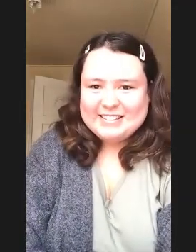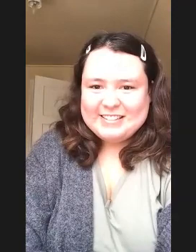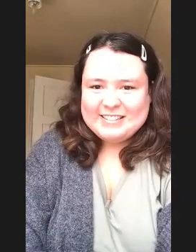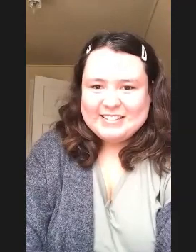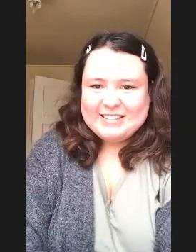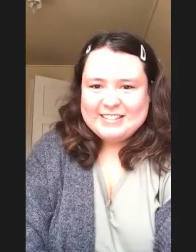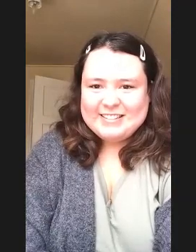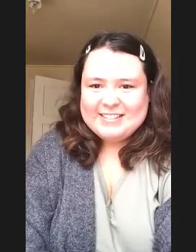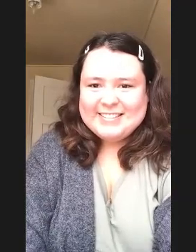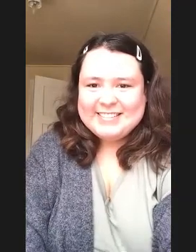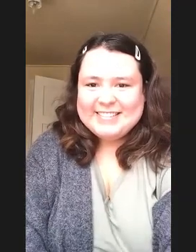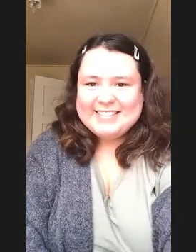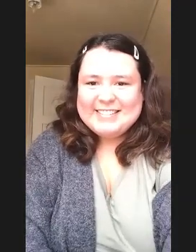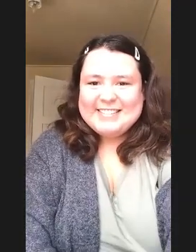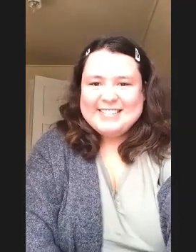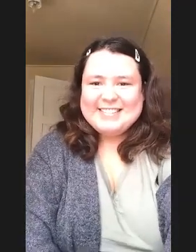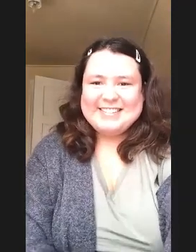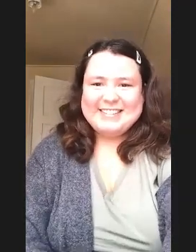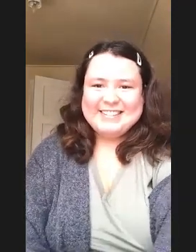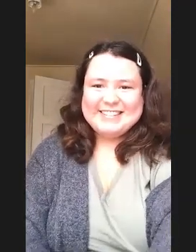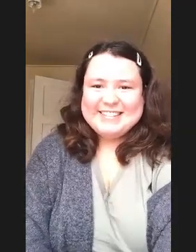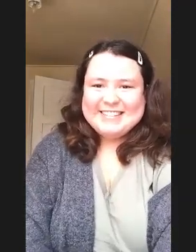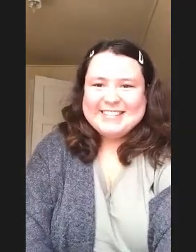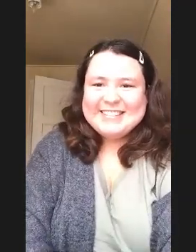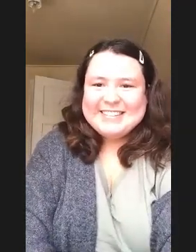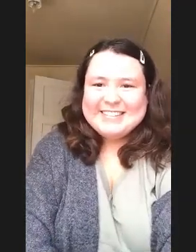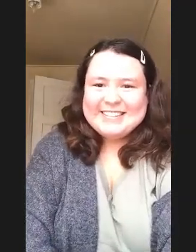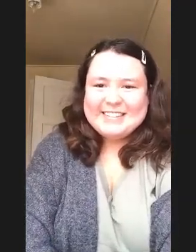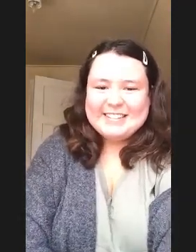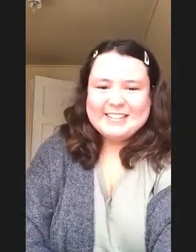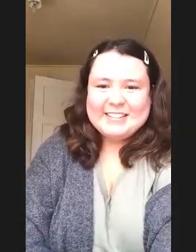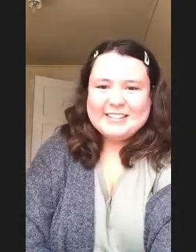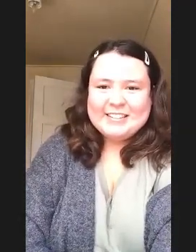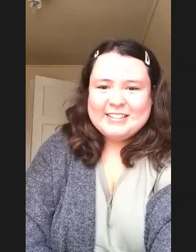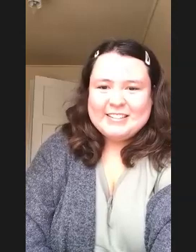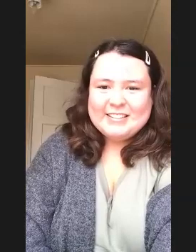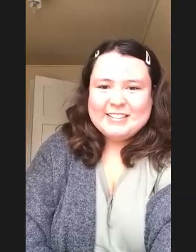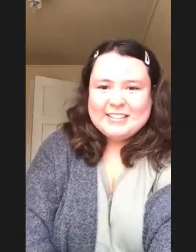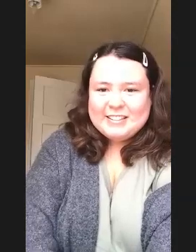like, maybe put the first letter of their name in the picture. So P